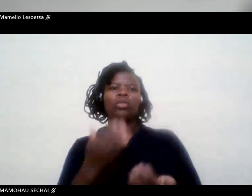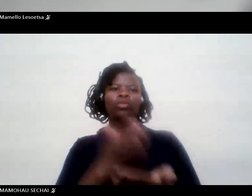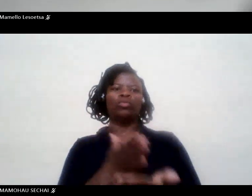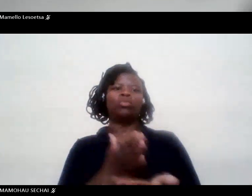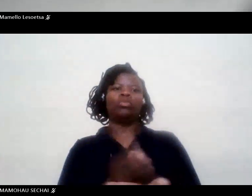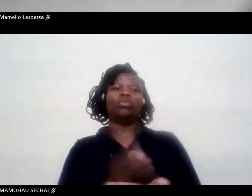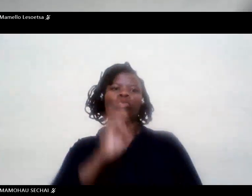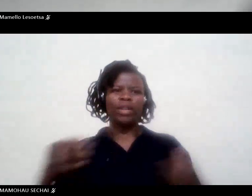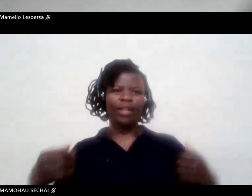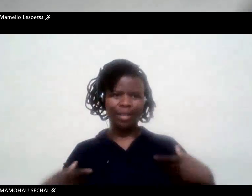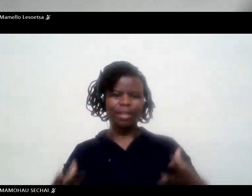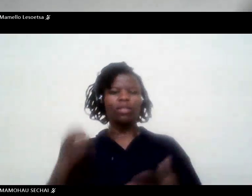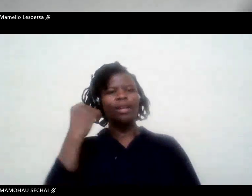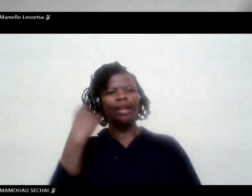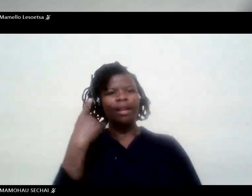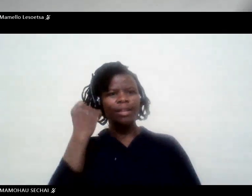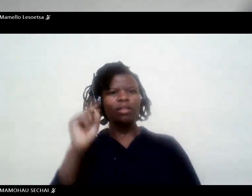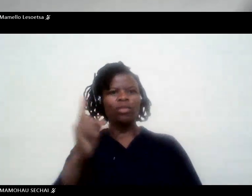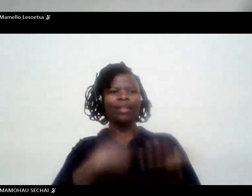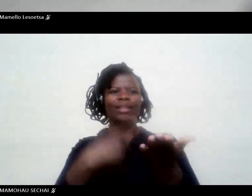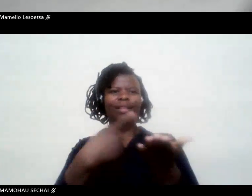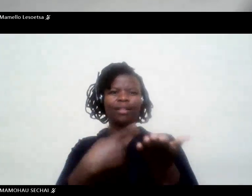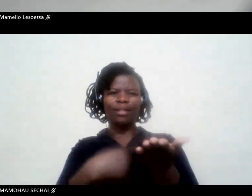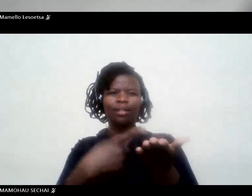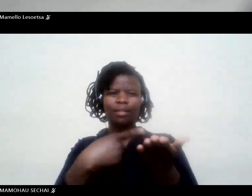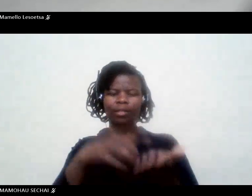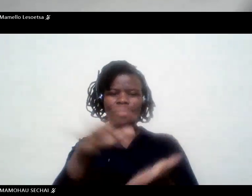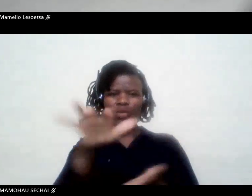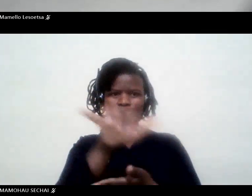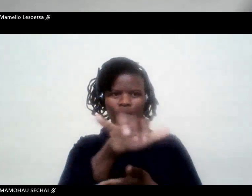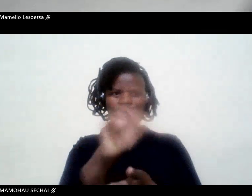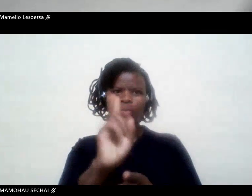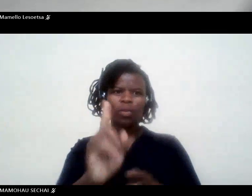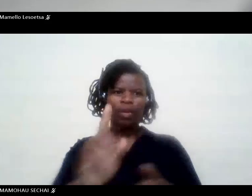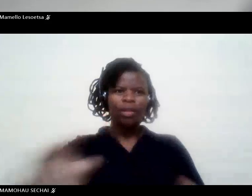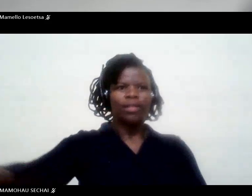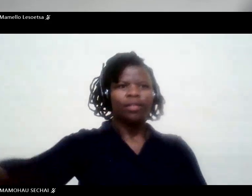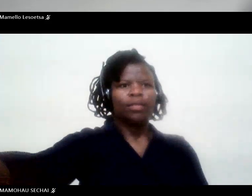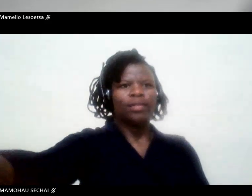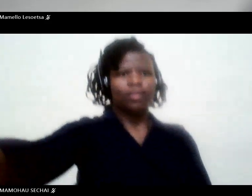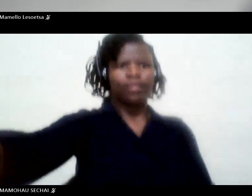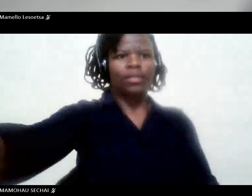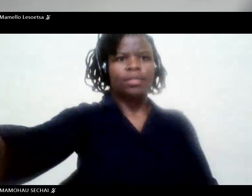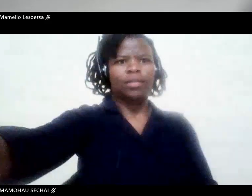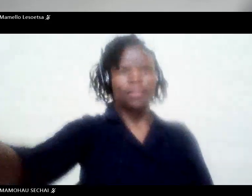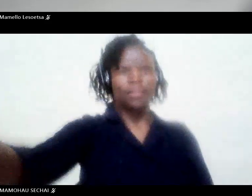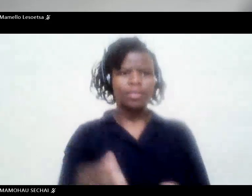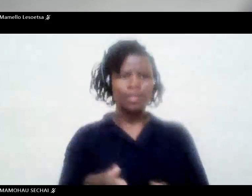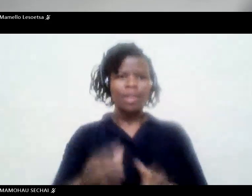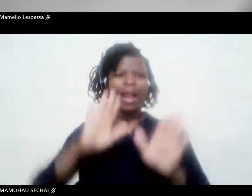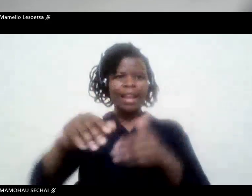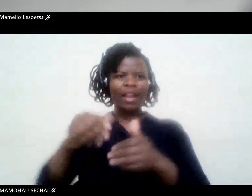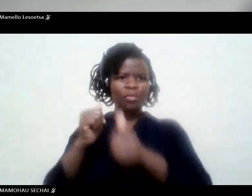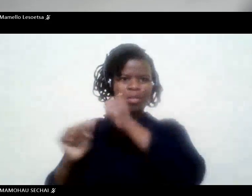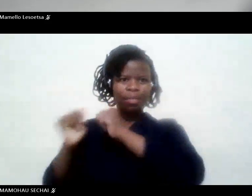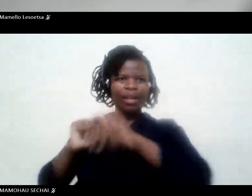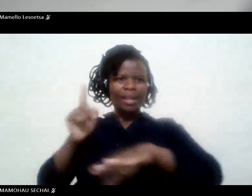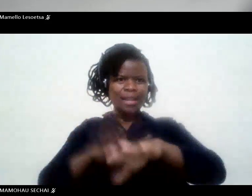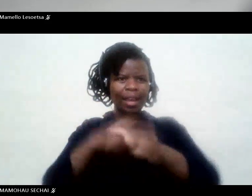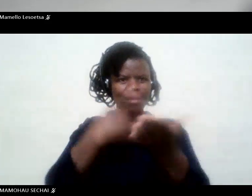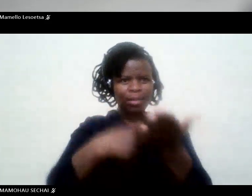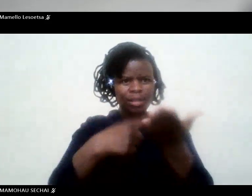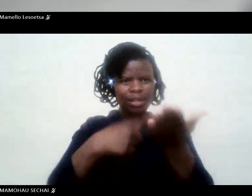discussions of which I was in most instances left behind when they were discussing these issues. So I think now I